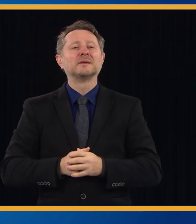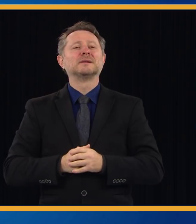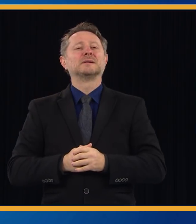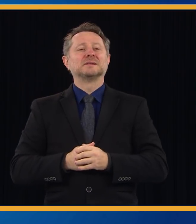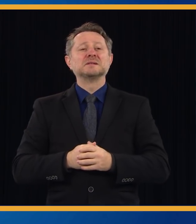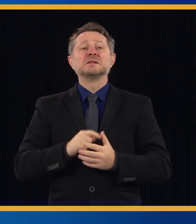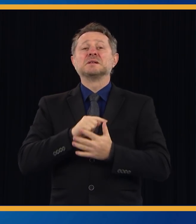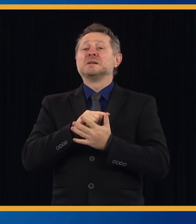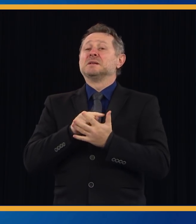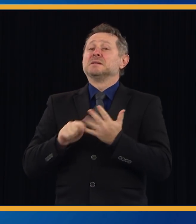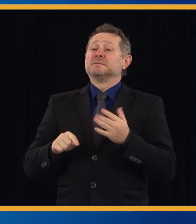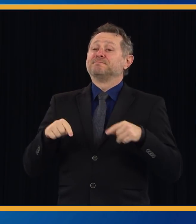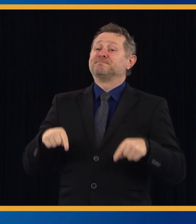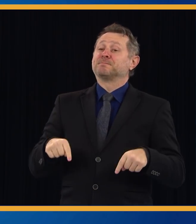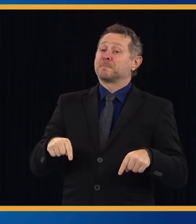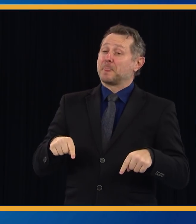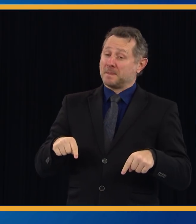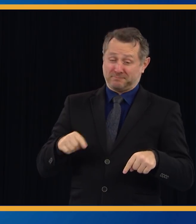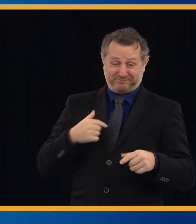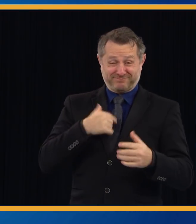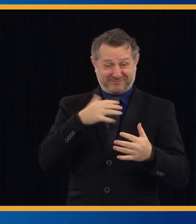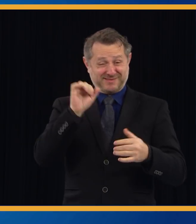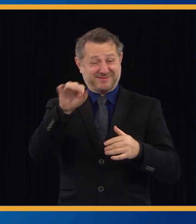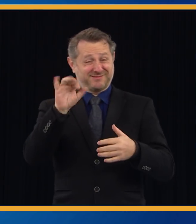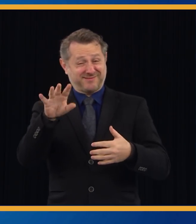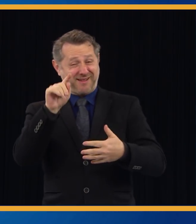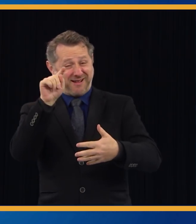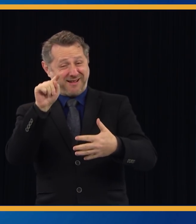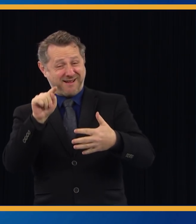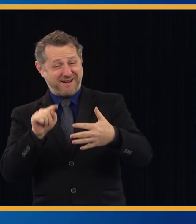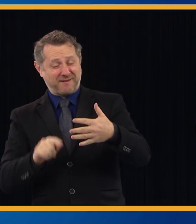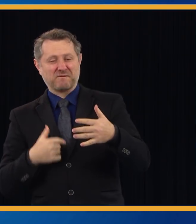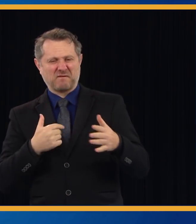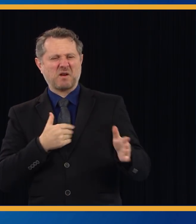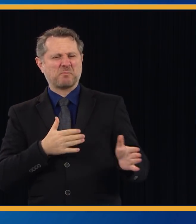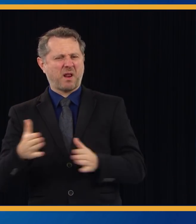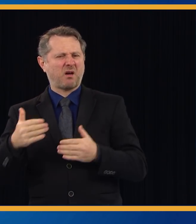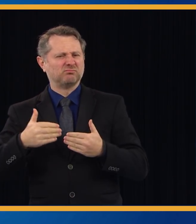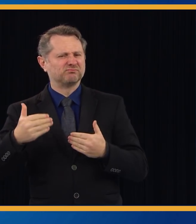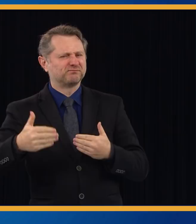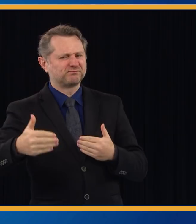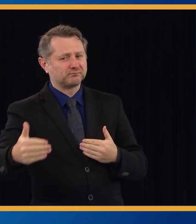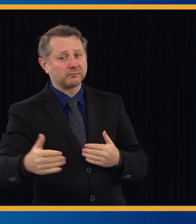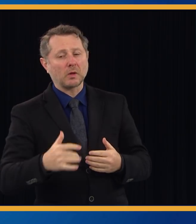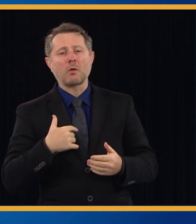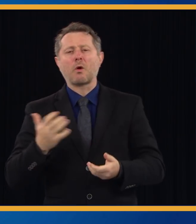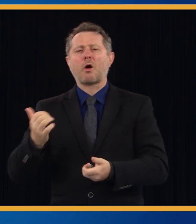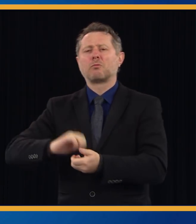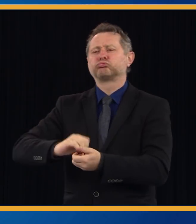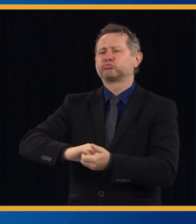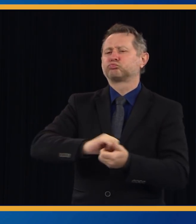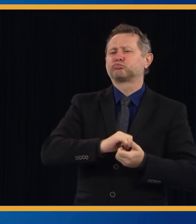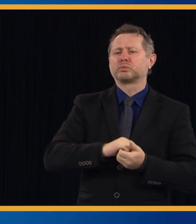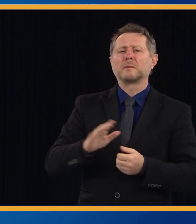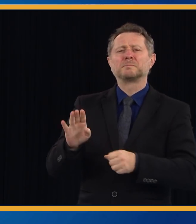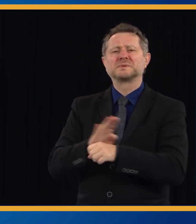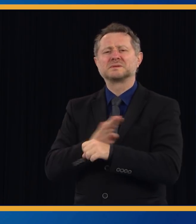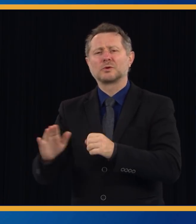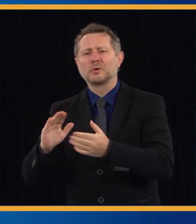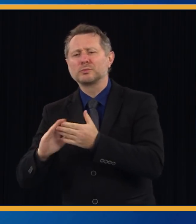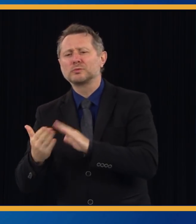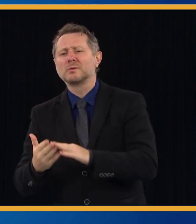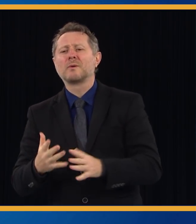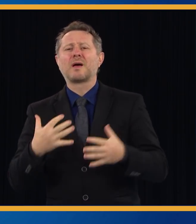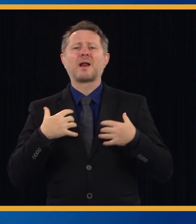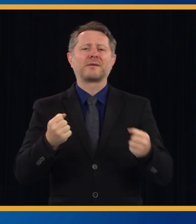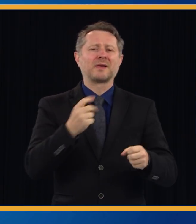So working through all of this with partners in the business community and the healthcare community, right? Because